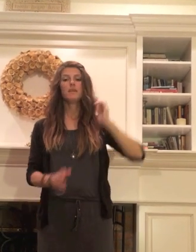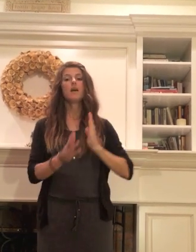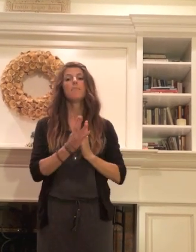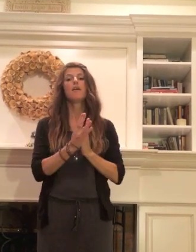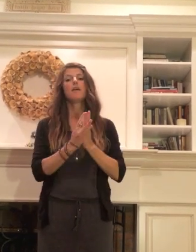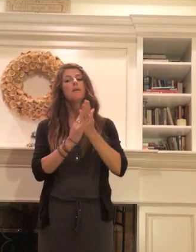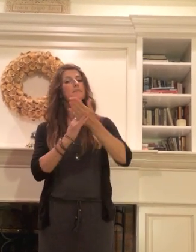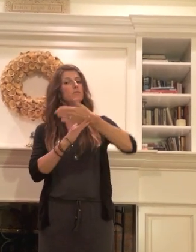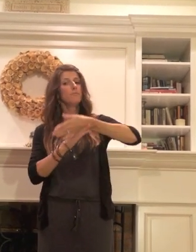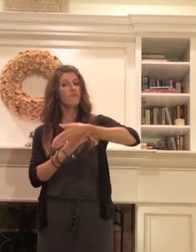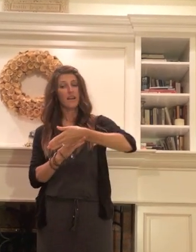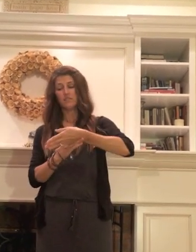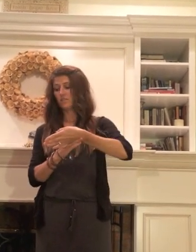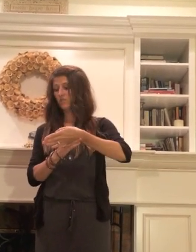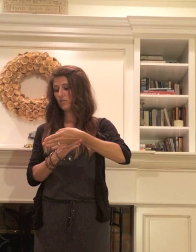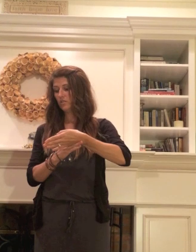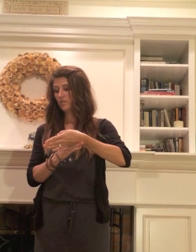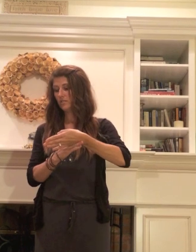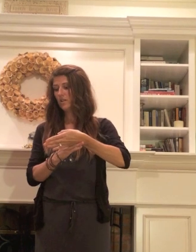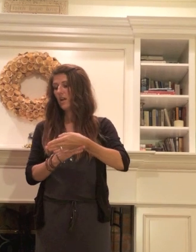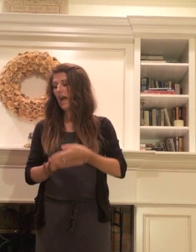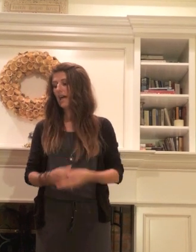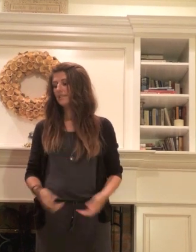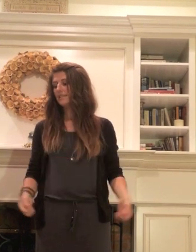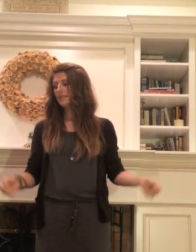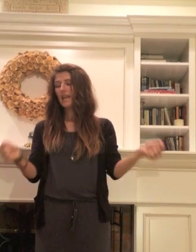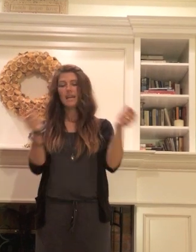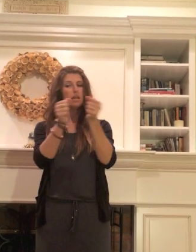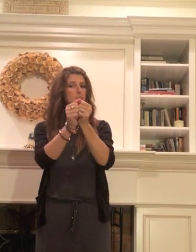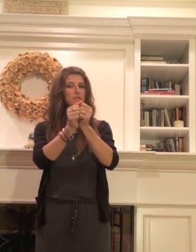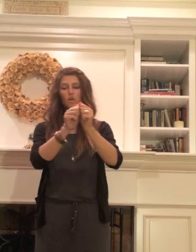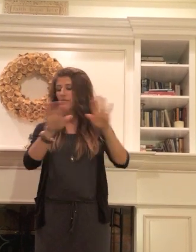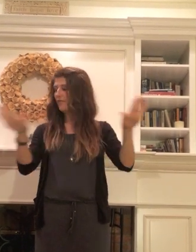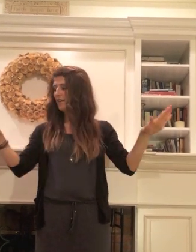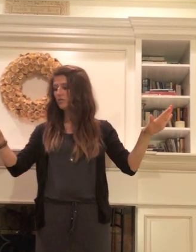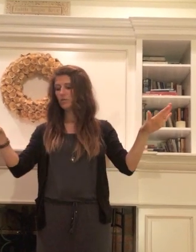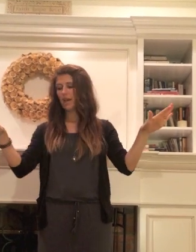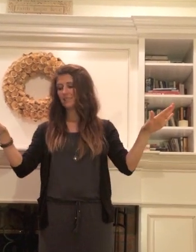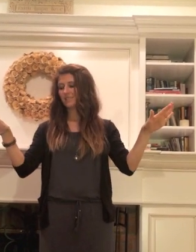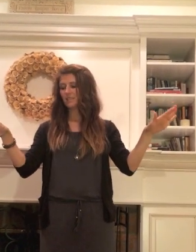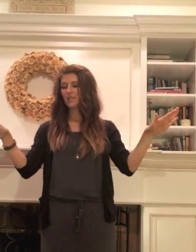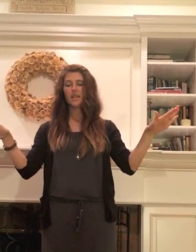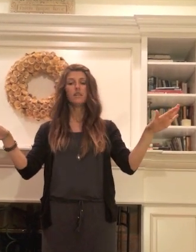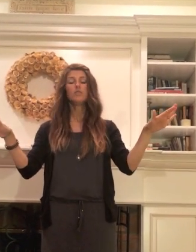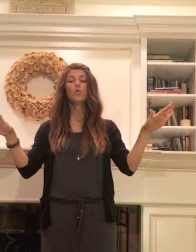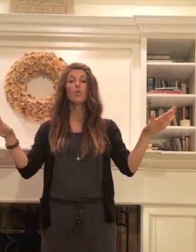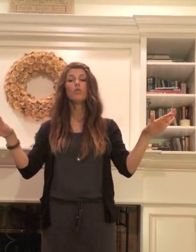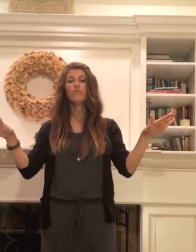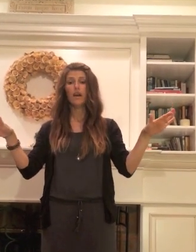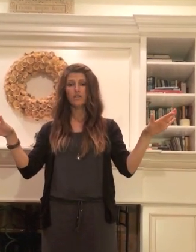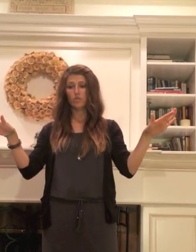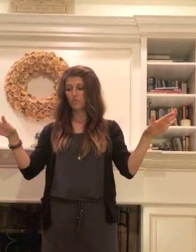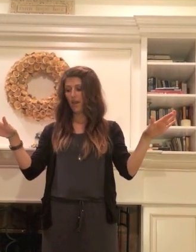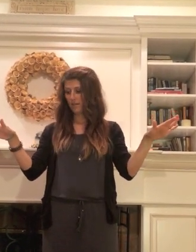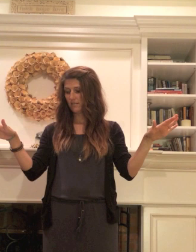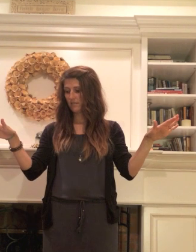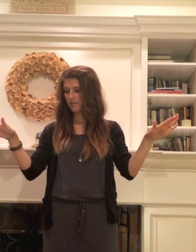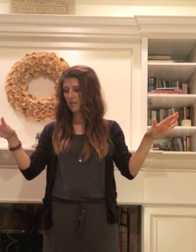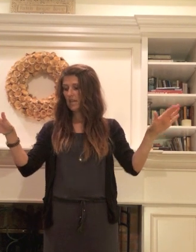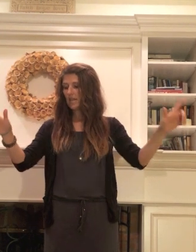Omnia per ipsum factus sunt, et sine ipso factum est nihil quod factum est.